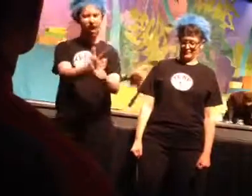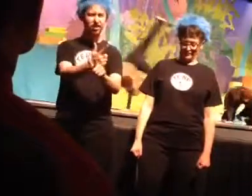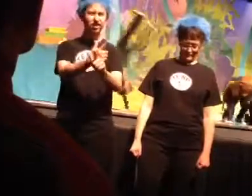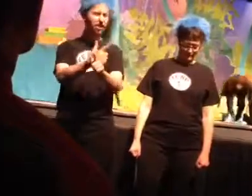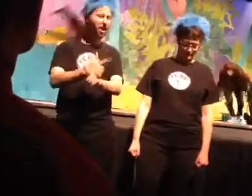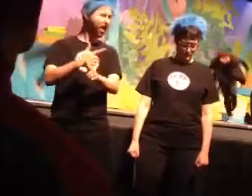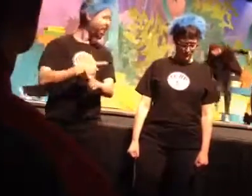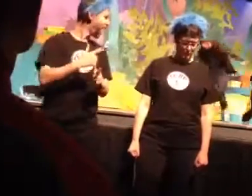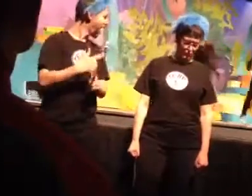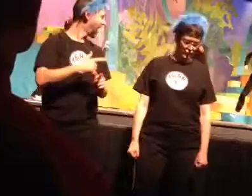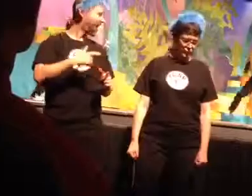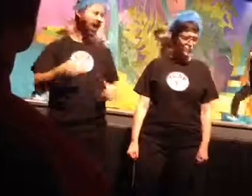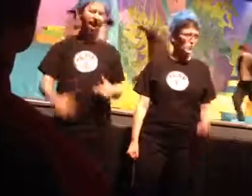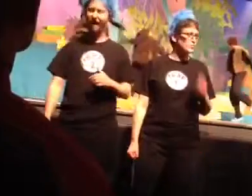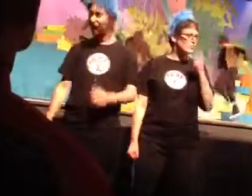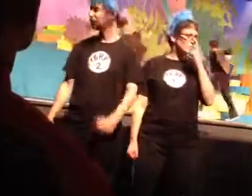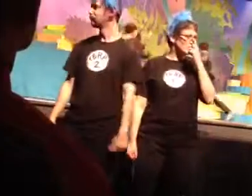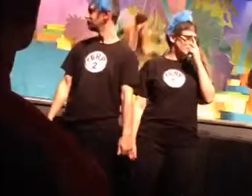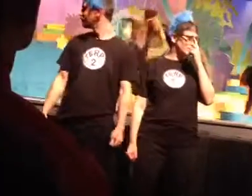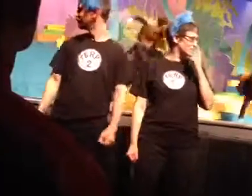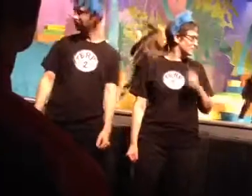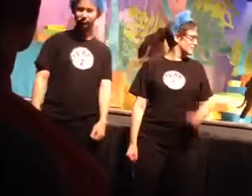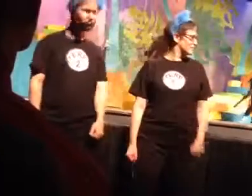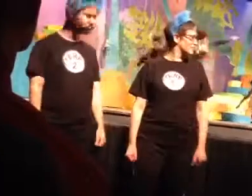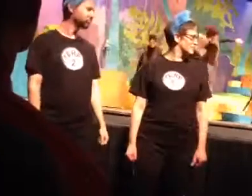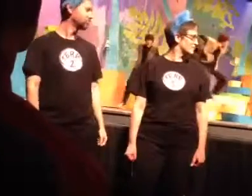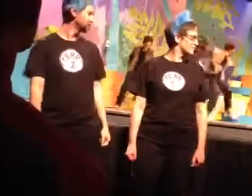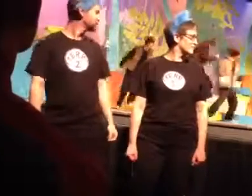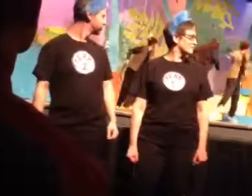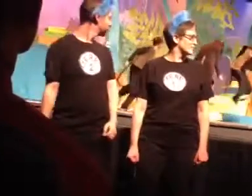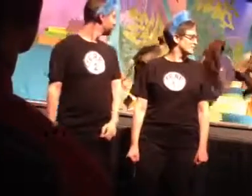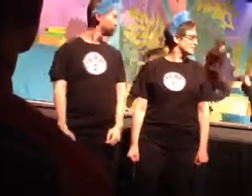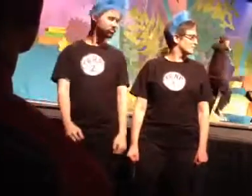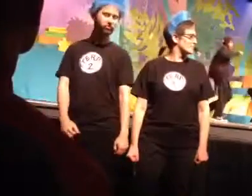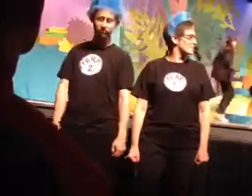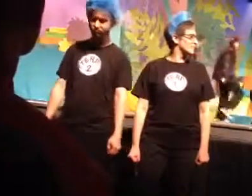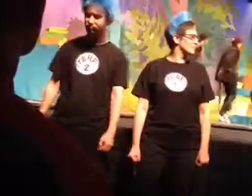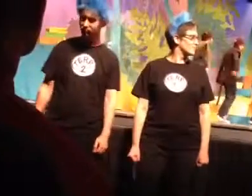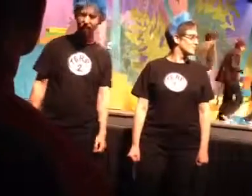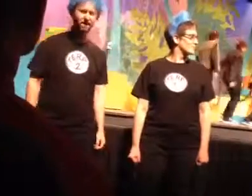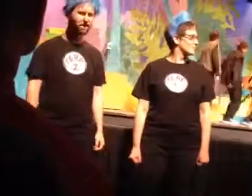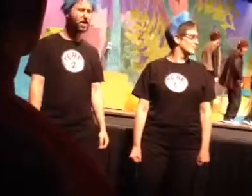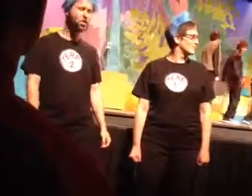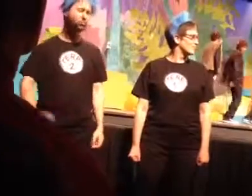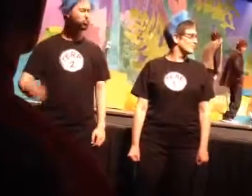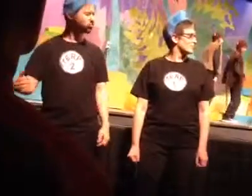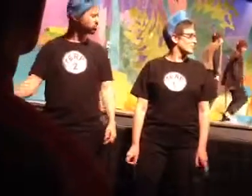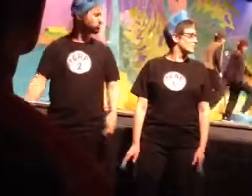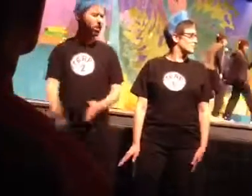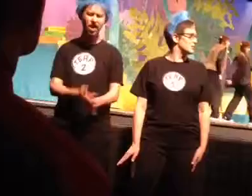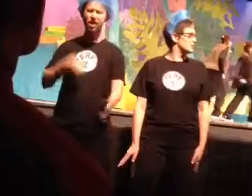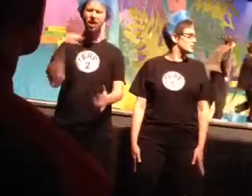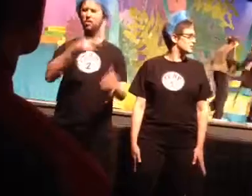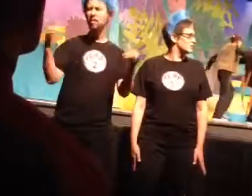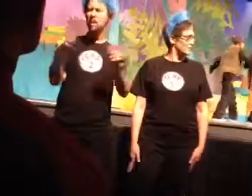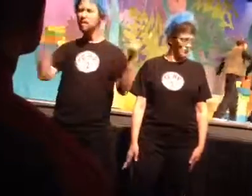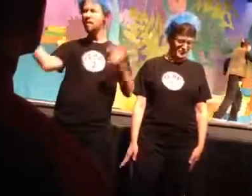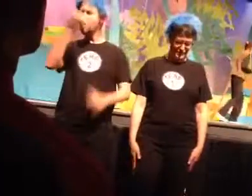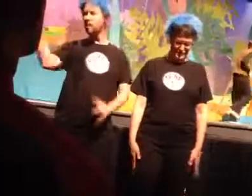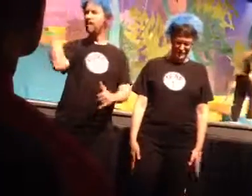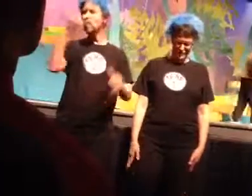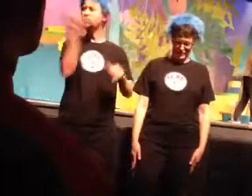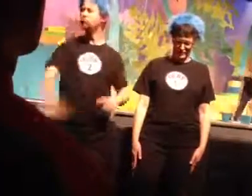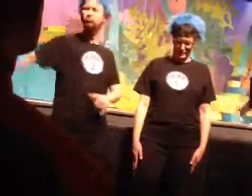brothers, ha ha ha ha, nosotros being the player